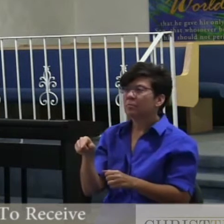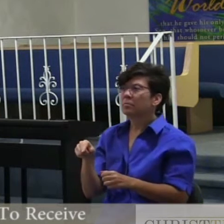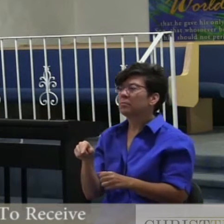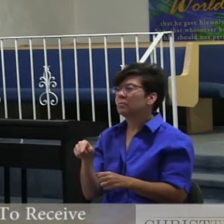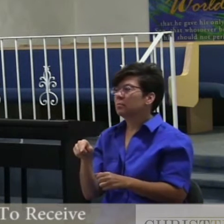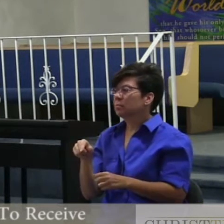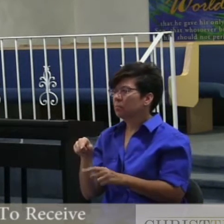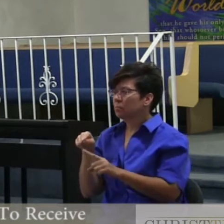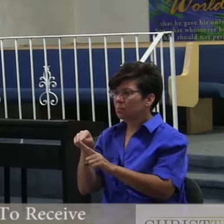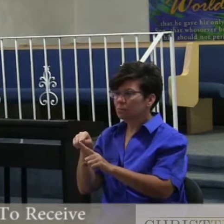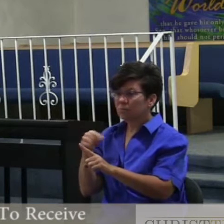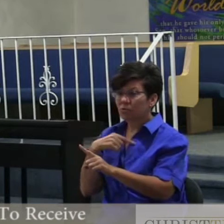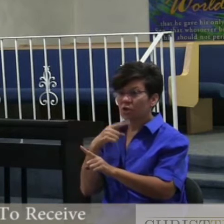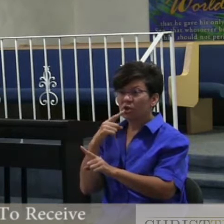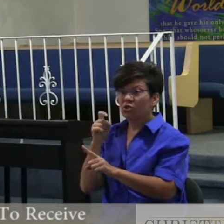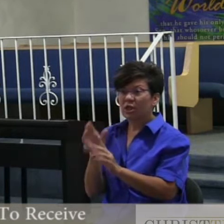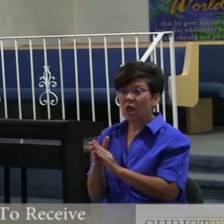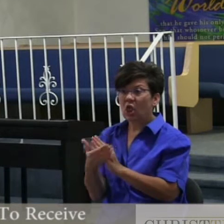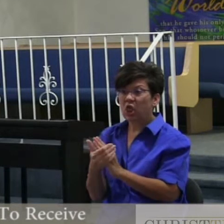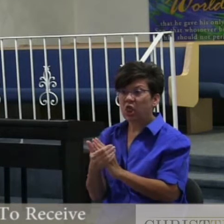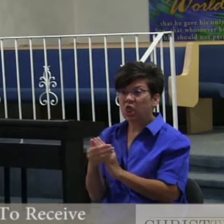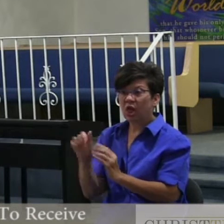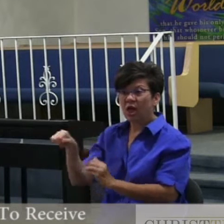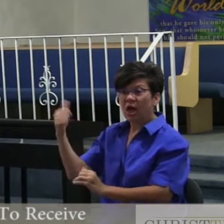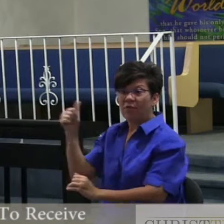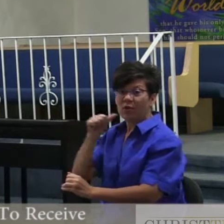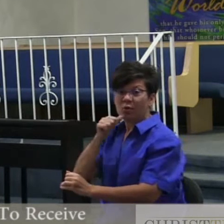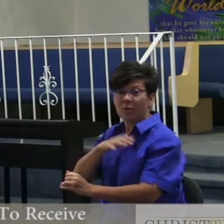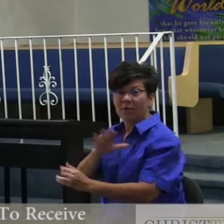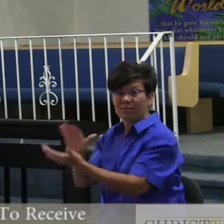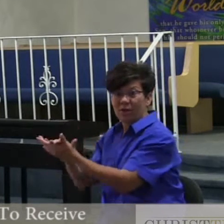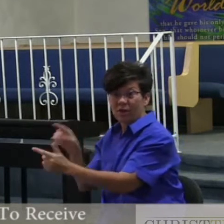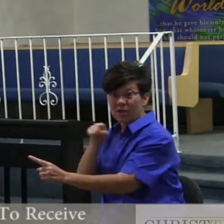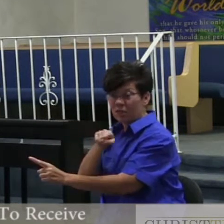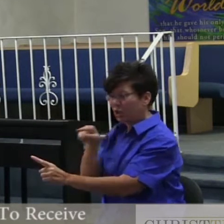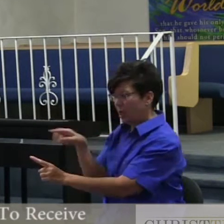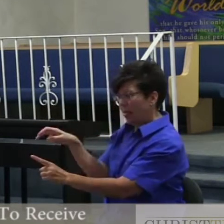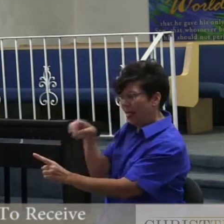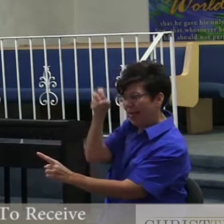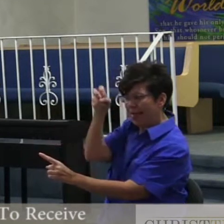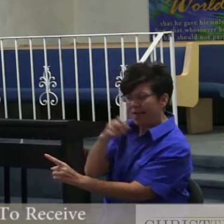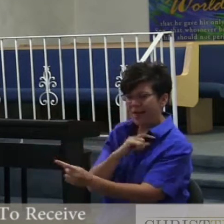man from another wife, and she married him.